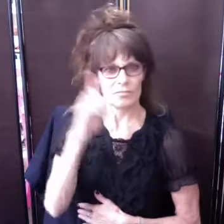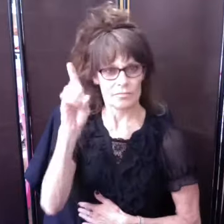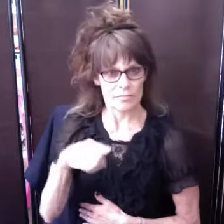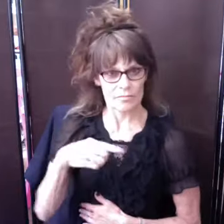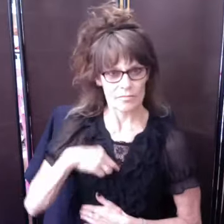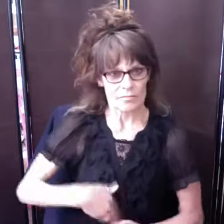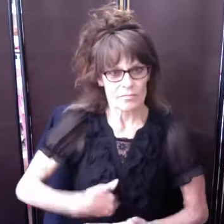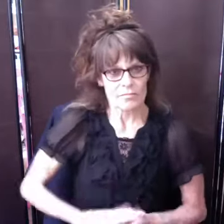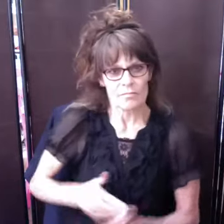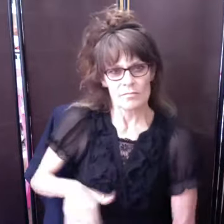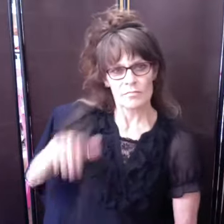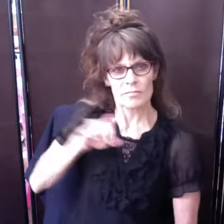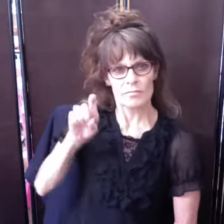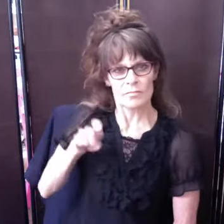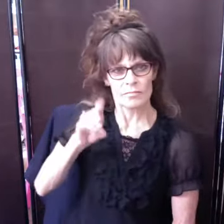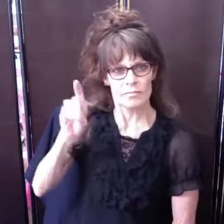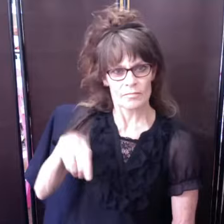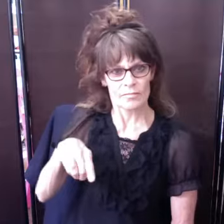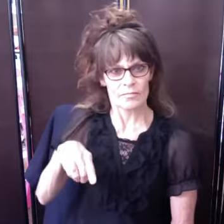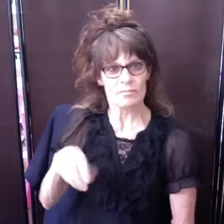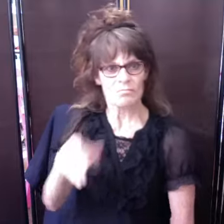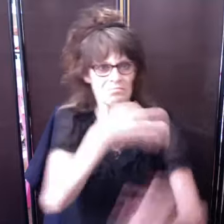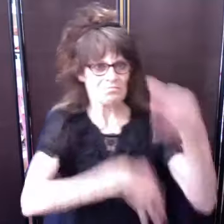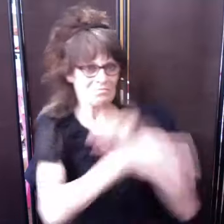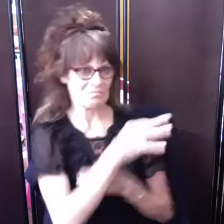I would like to trade with the guy in Santa Barbara, though. That's a pretty awesome place.